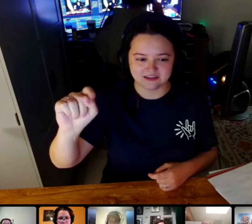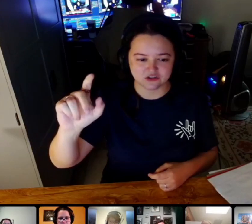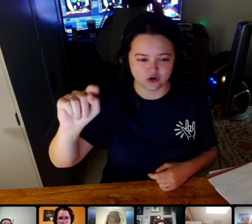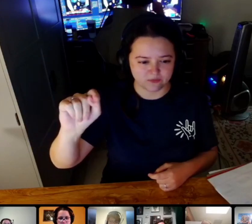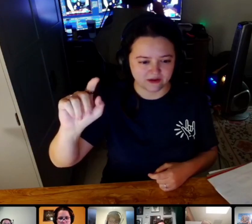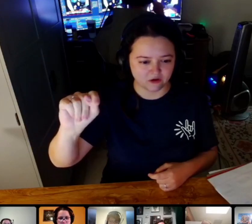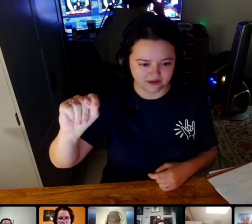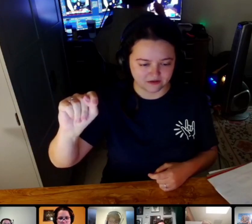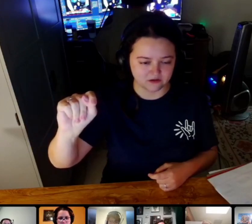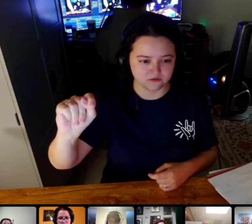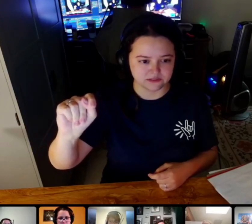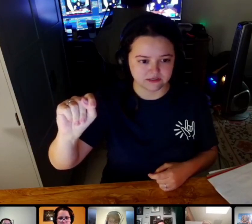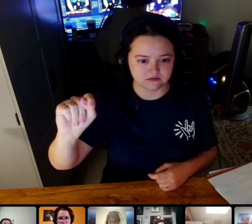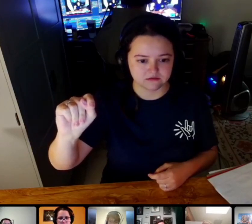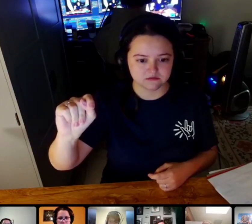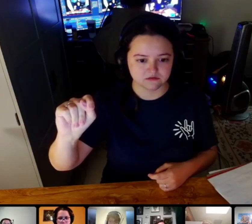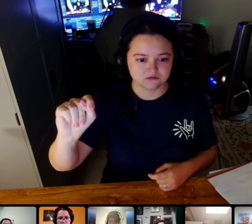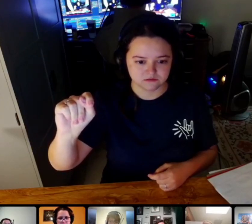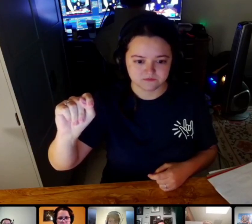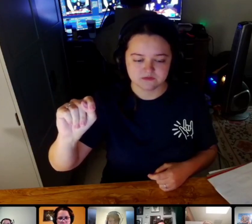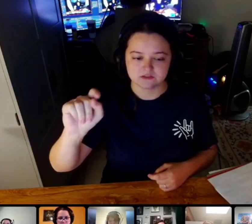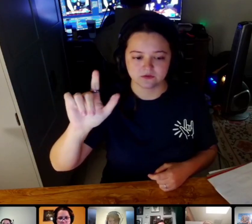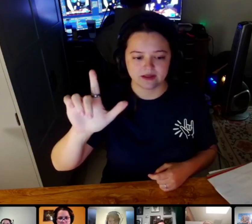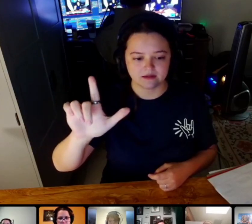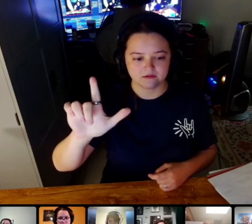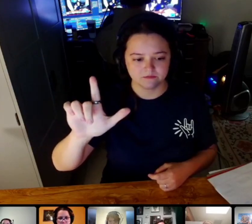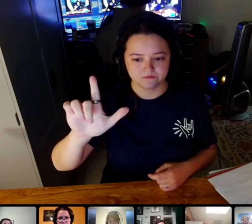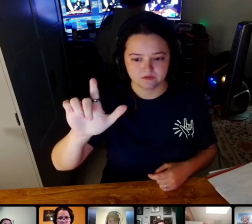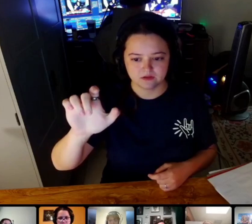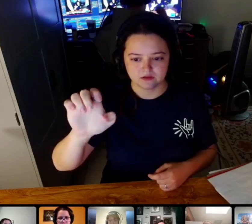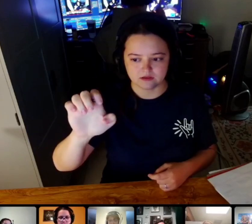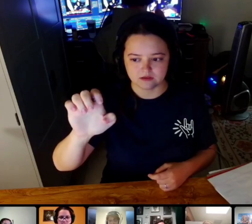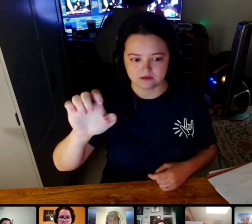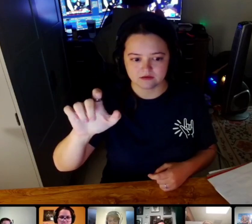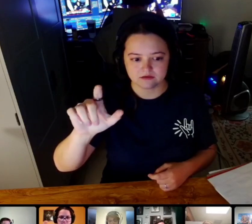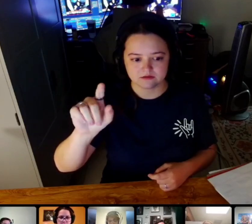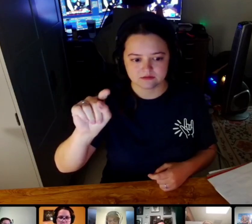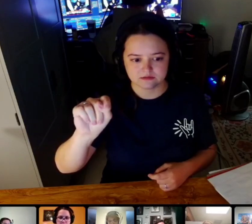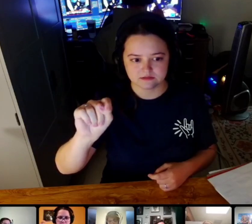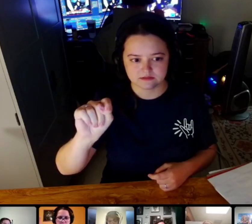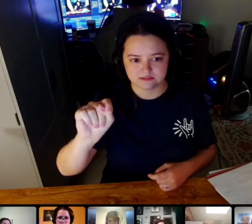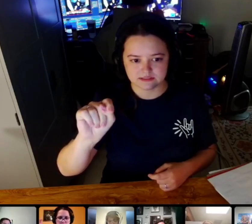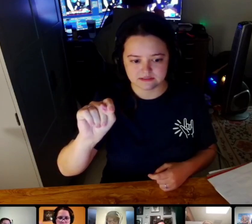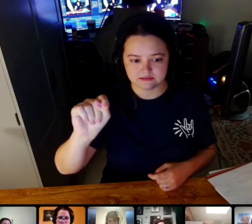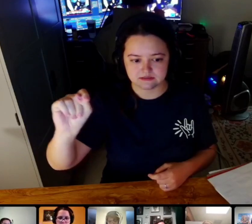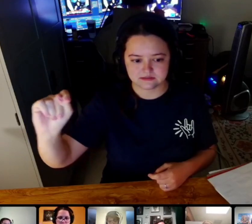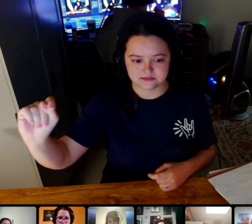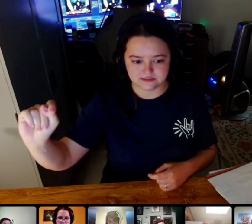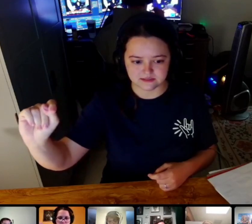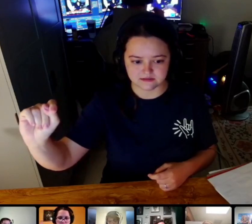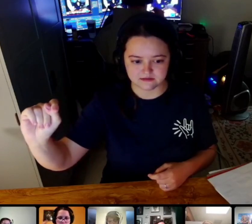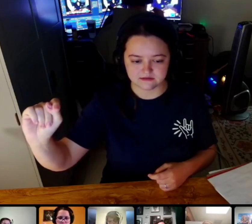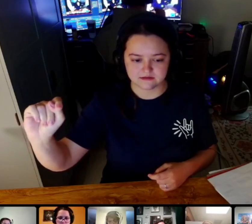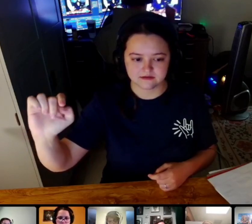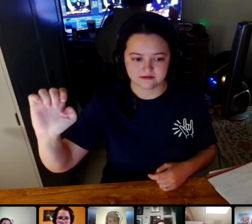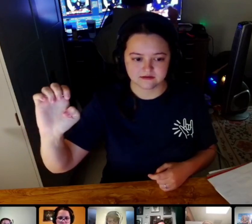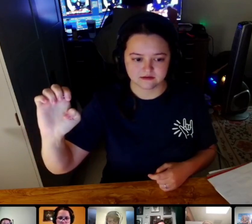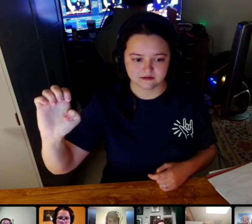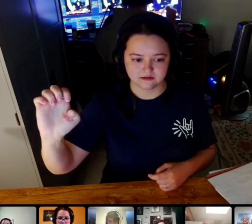just opening your hand and closing it. So L, E, T T